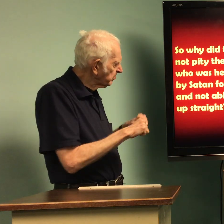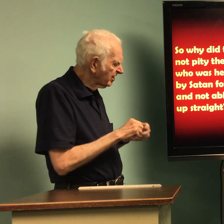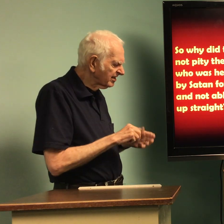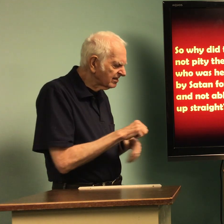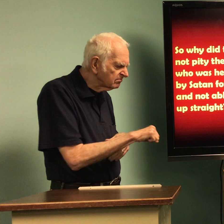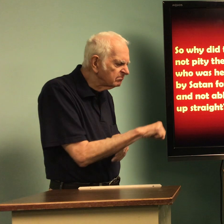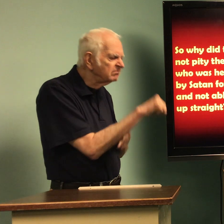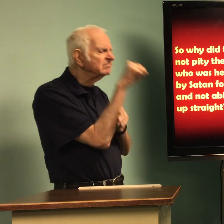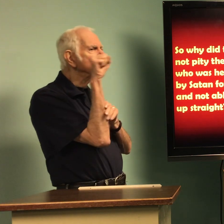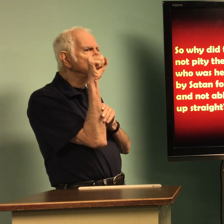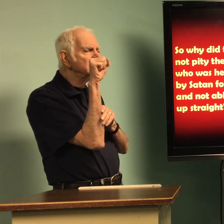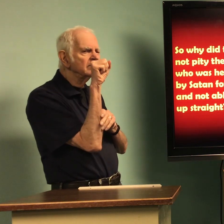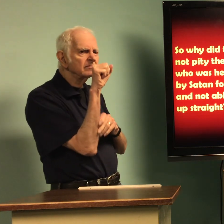not able to stand up straight?